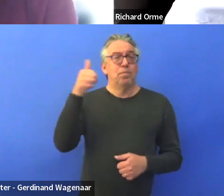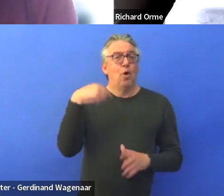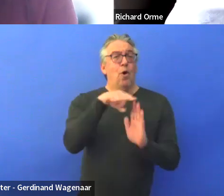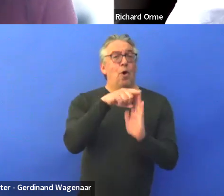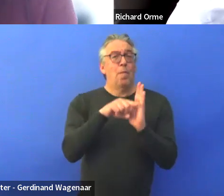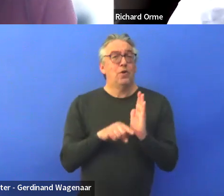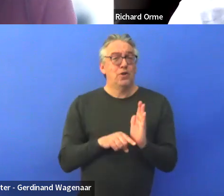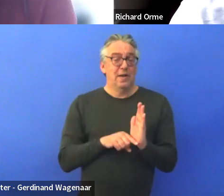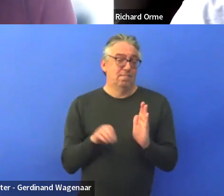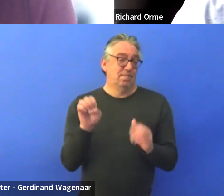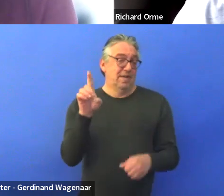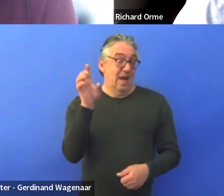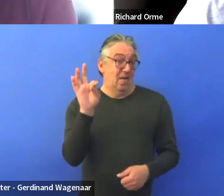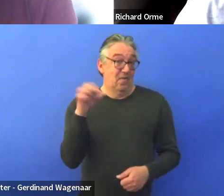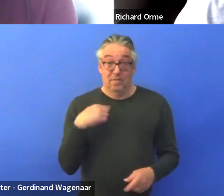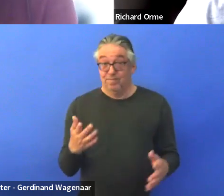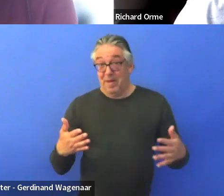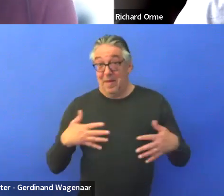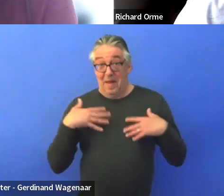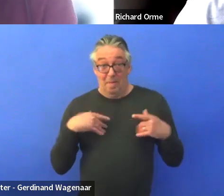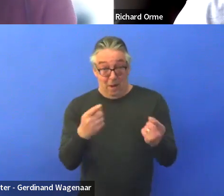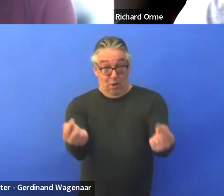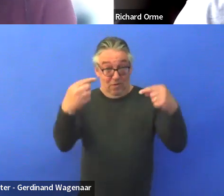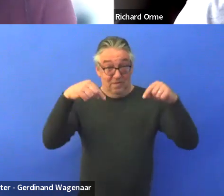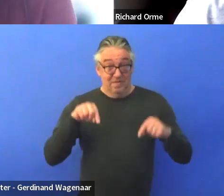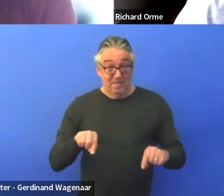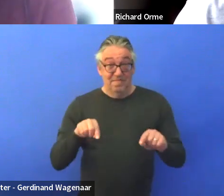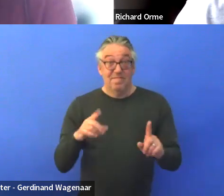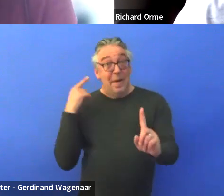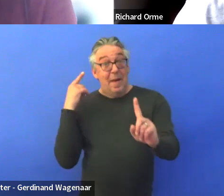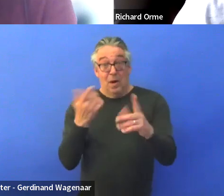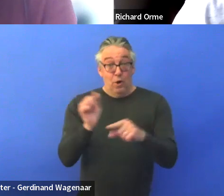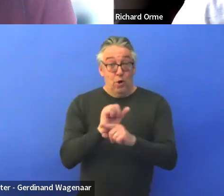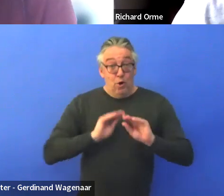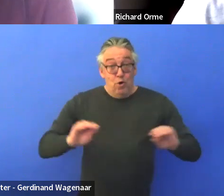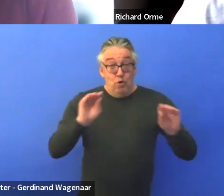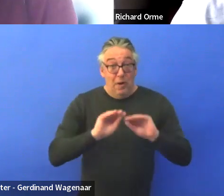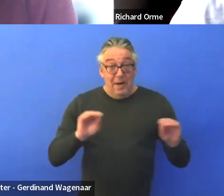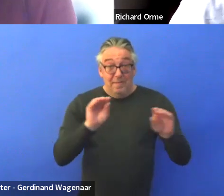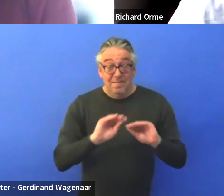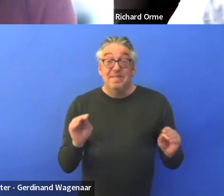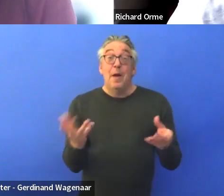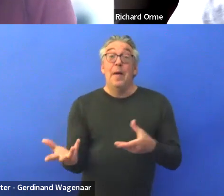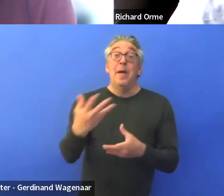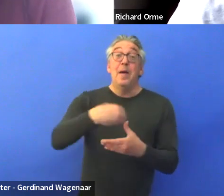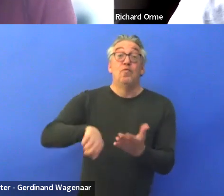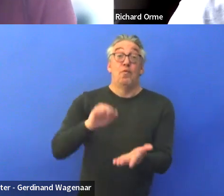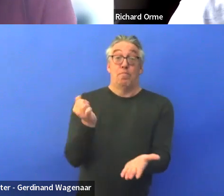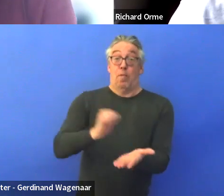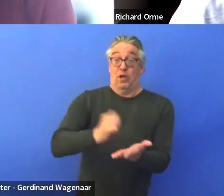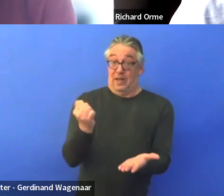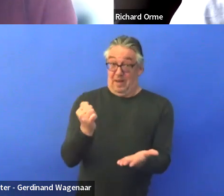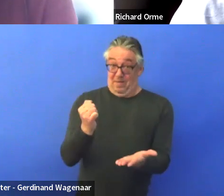very happy to have you here in this training on inclusive publishing and EPUB, organized by the European